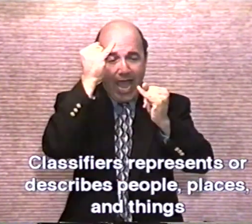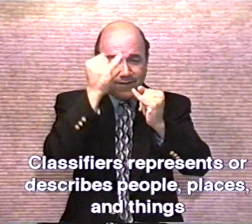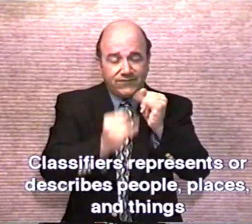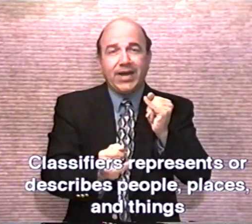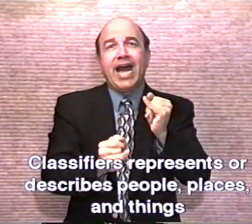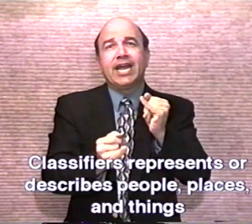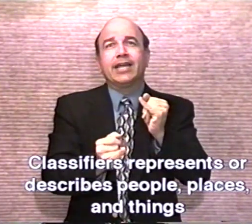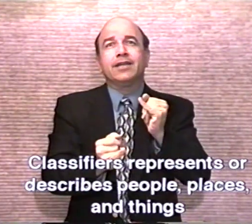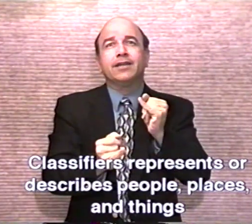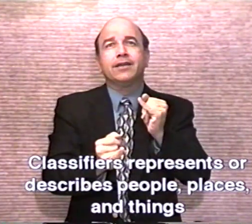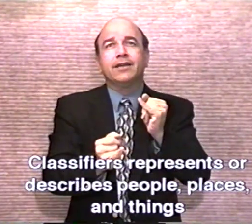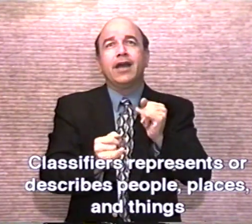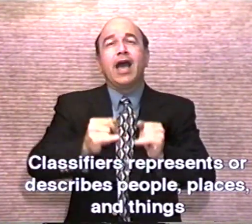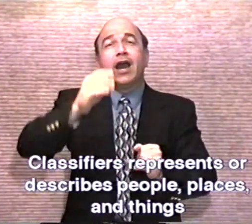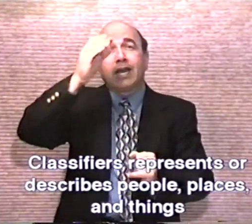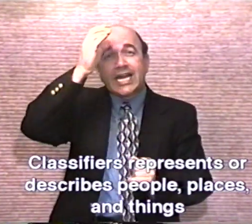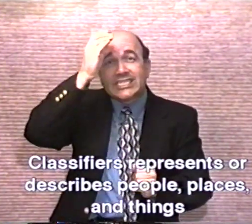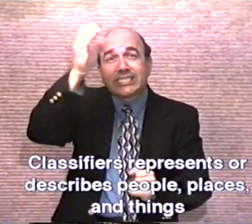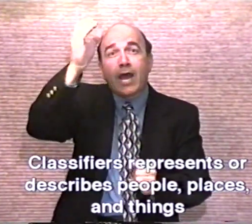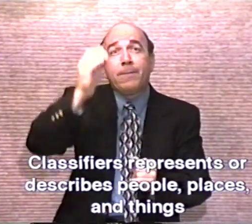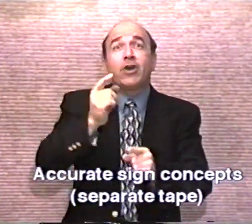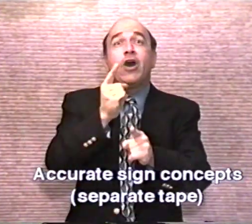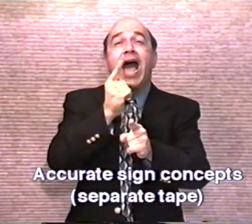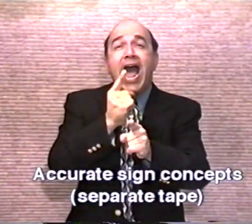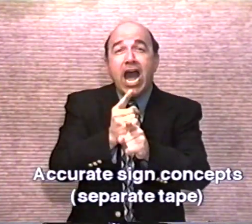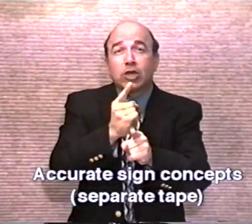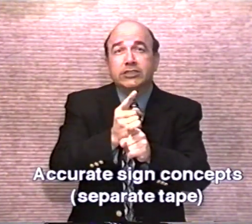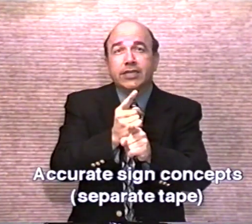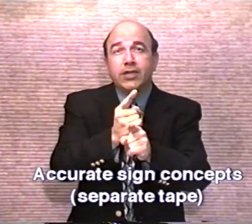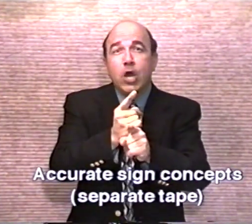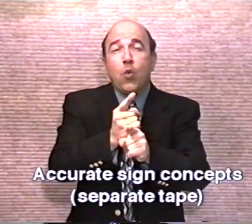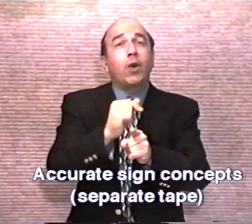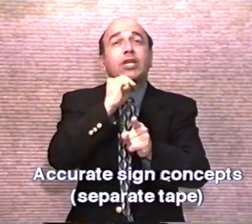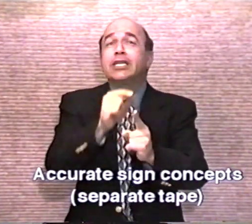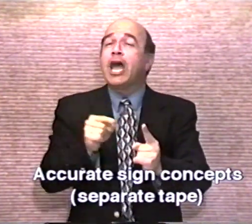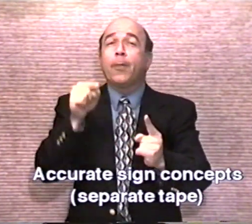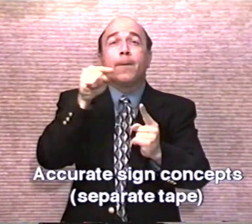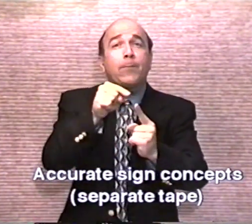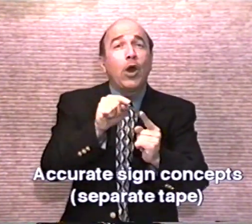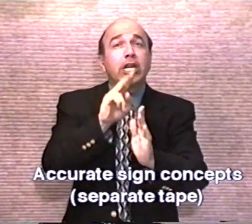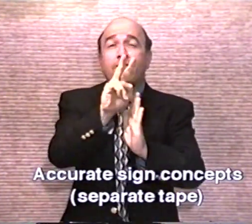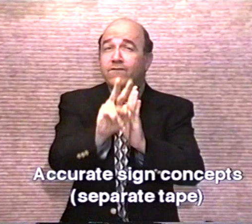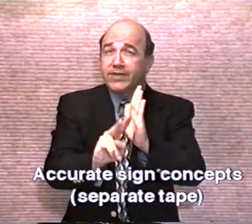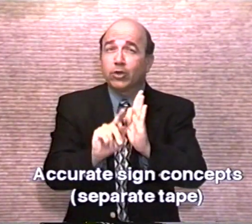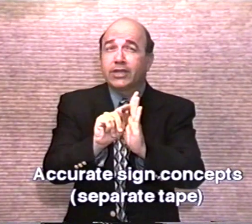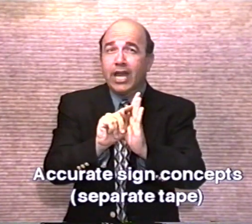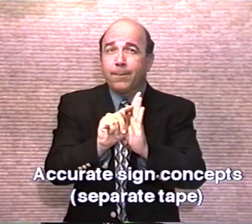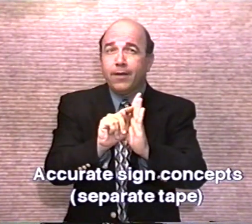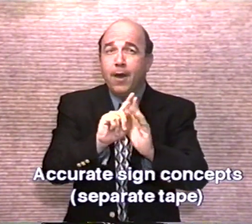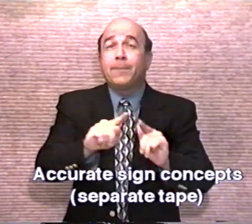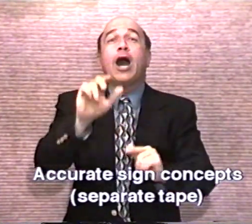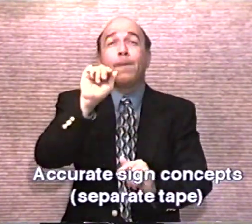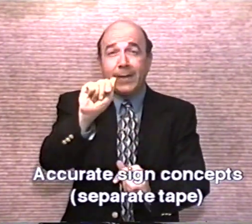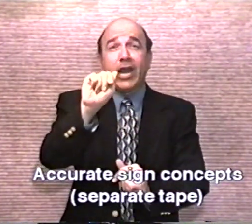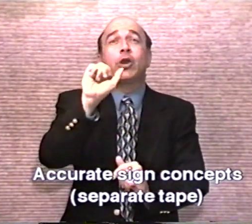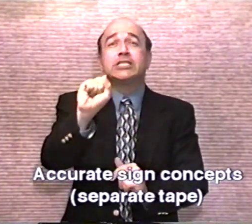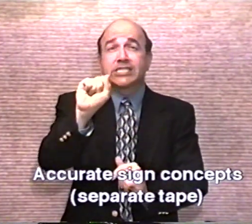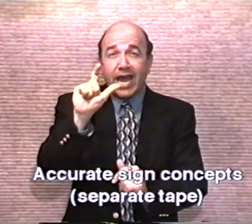And finally, conceptual accuracy, which is not the point of a videotape, but American Sign